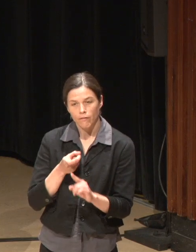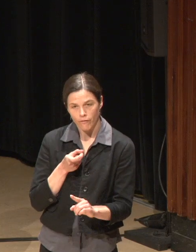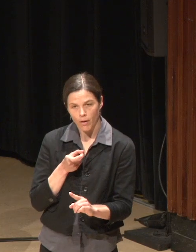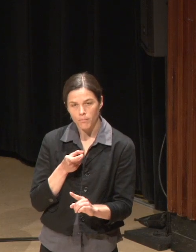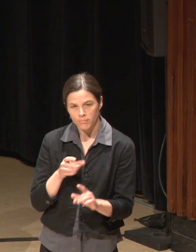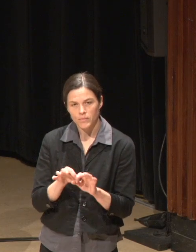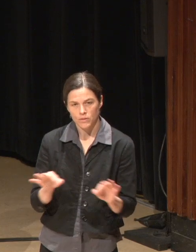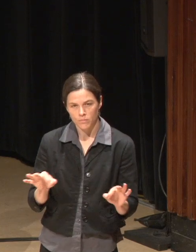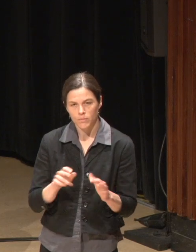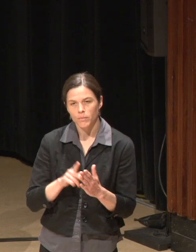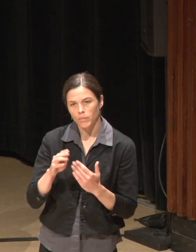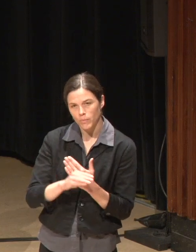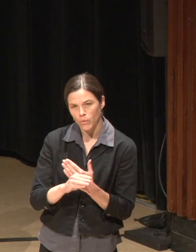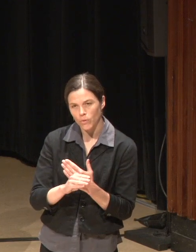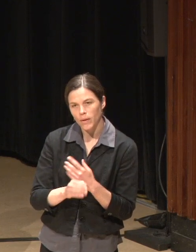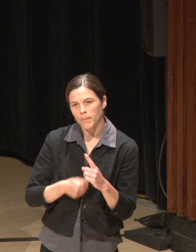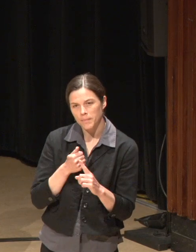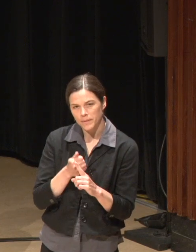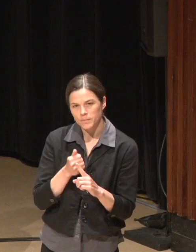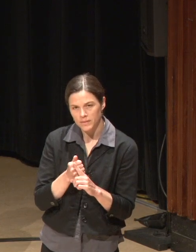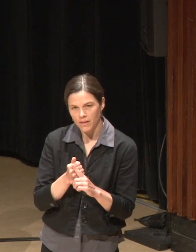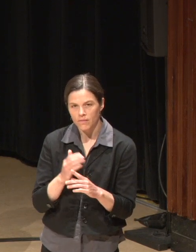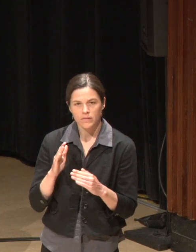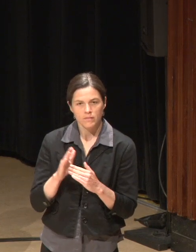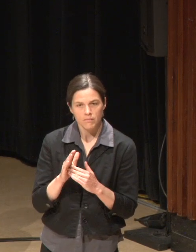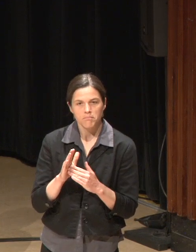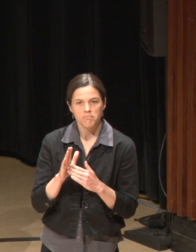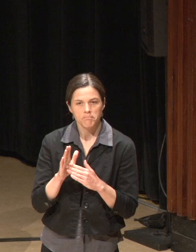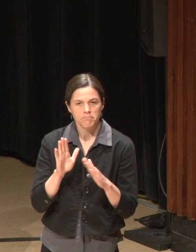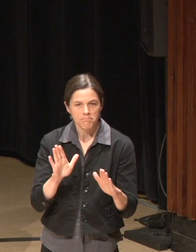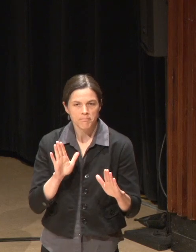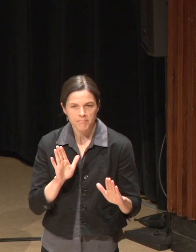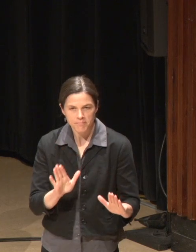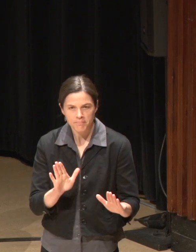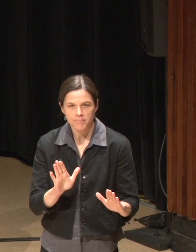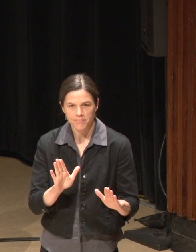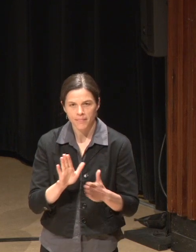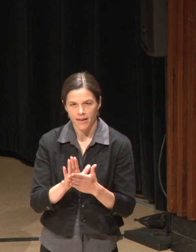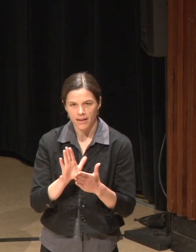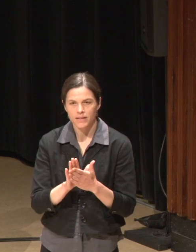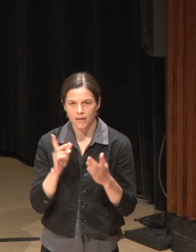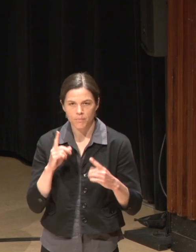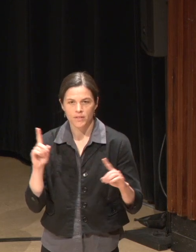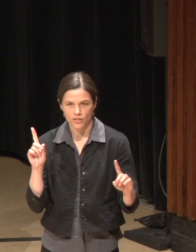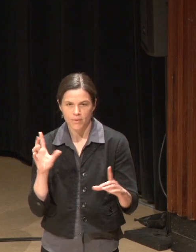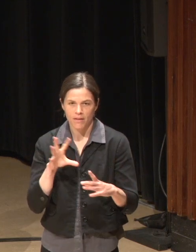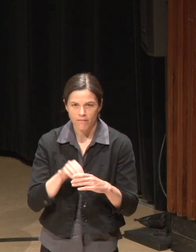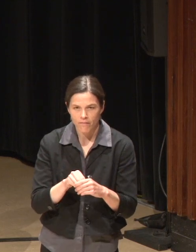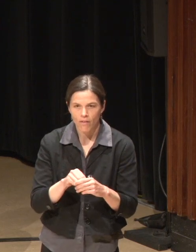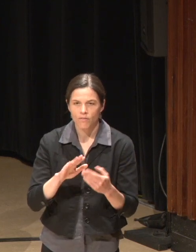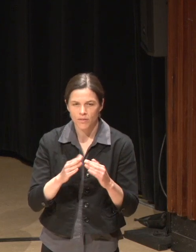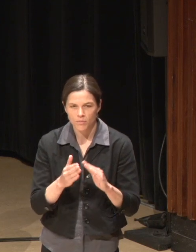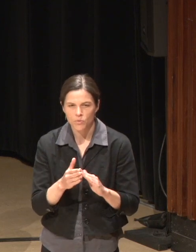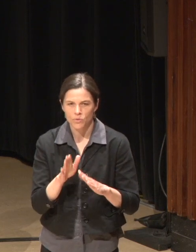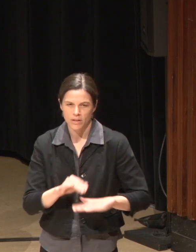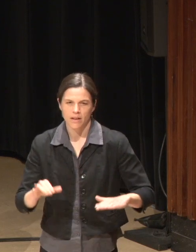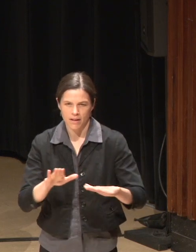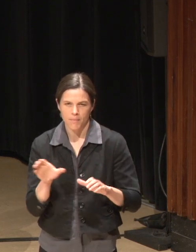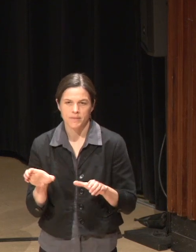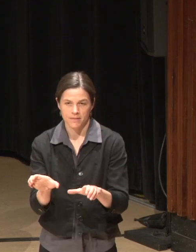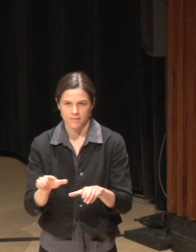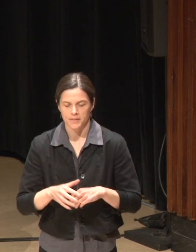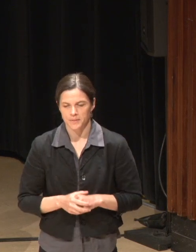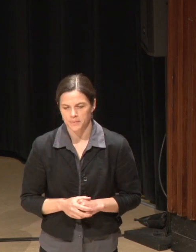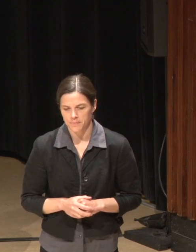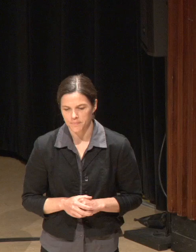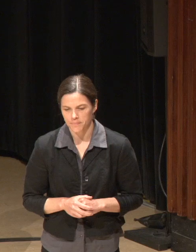has demonstrated outstanding academic achievement and contributed to the campus and/or community activities. This year's recipient